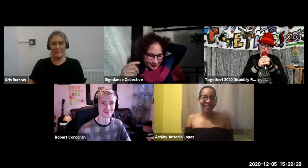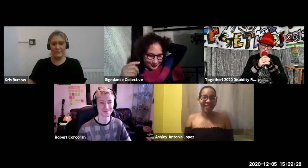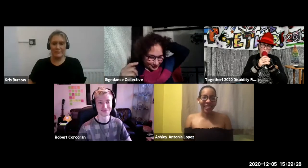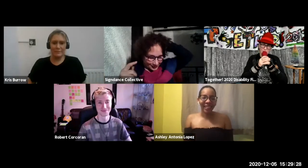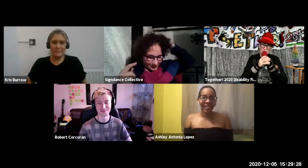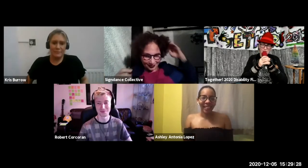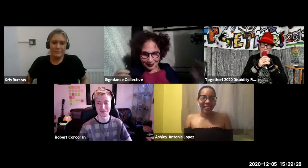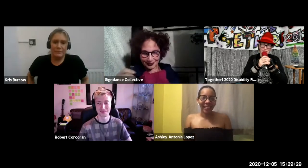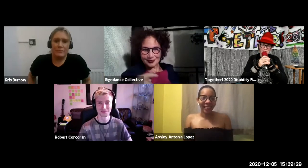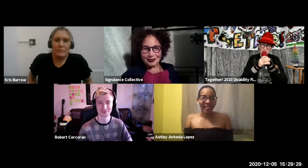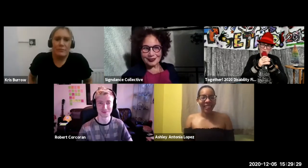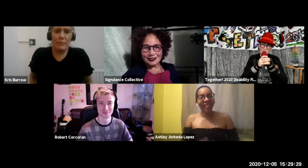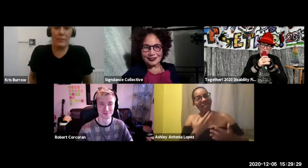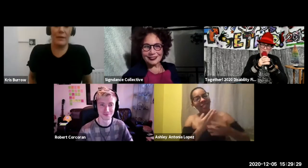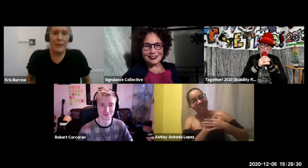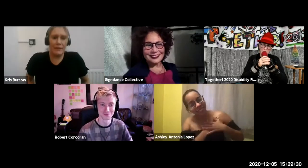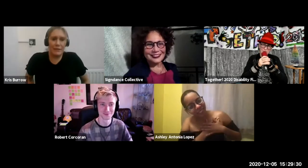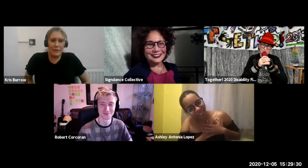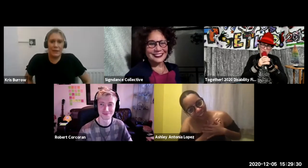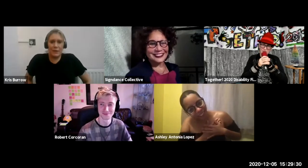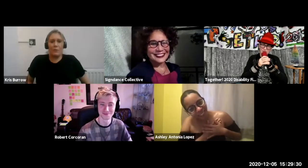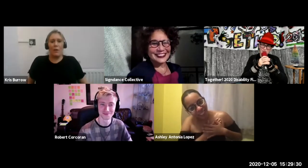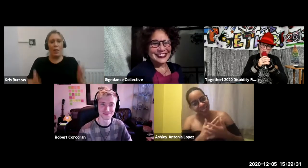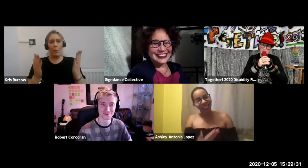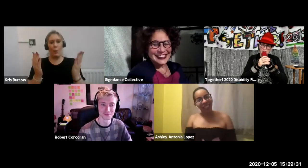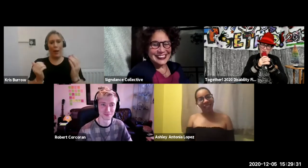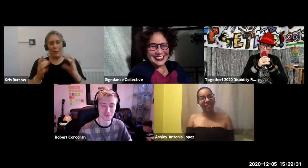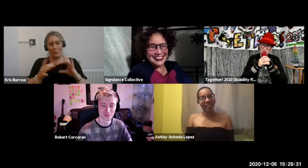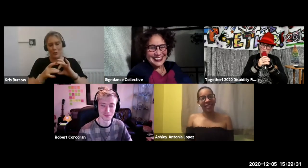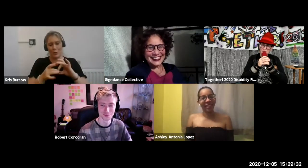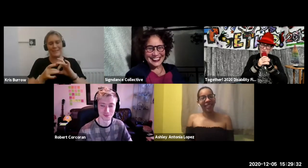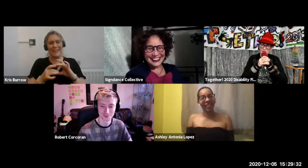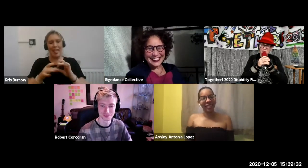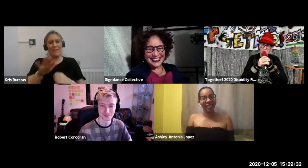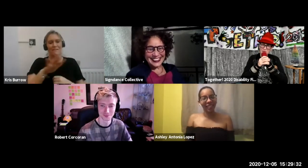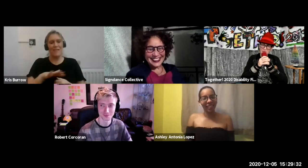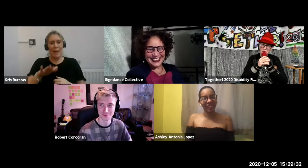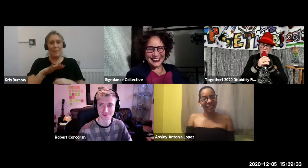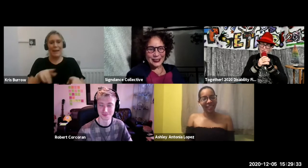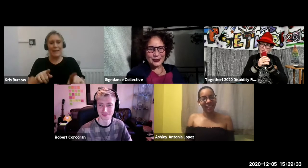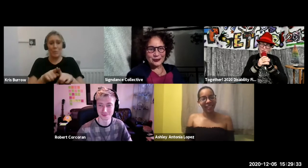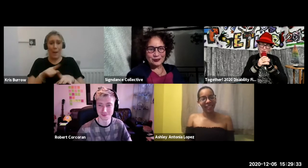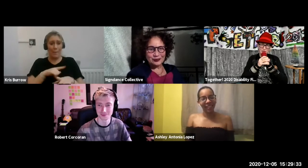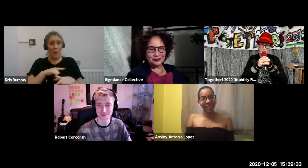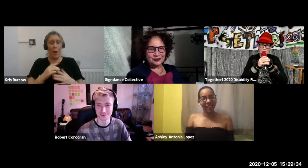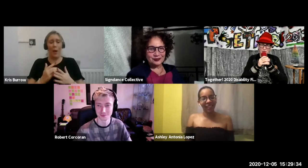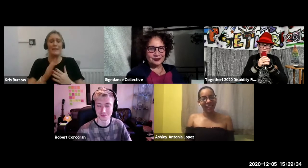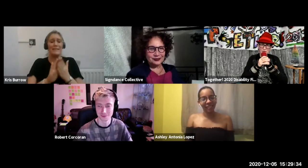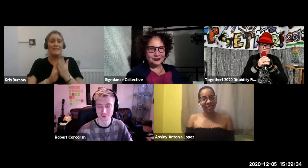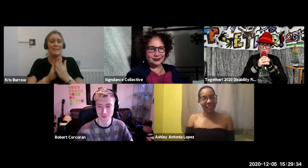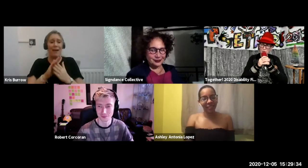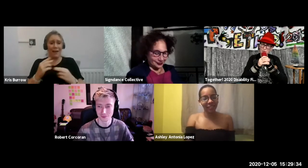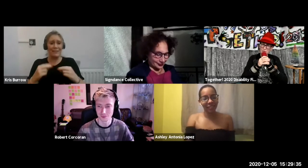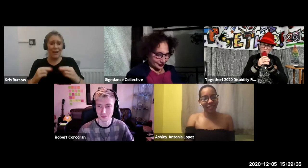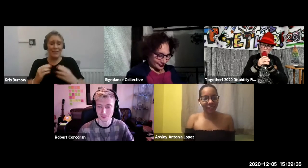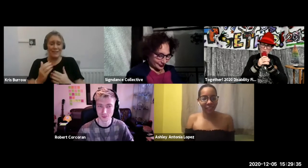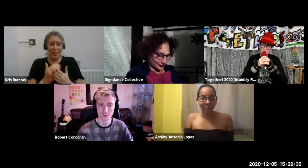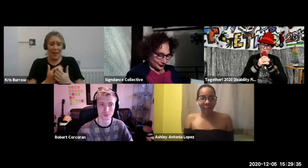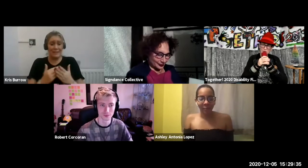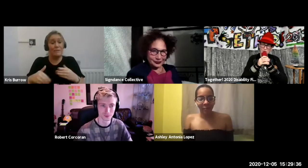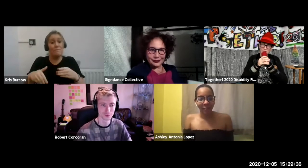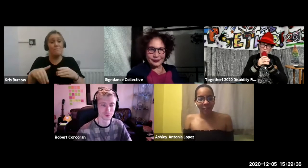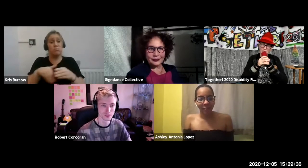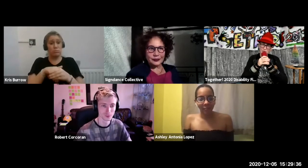Well, So- welcome to the Together family as well. Signdance Thank Collective is you. very much part of it. They've been performing with us